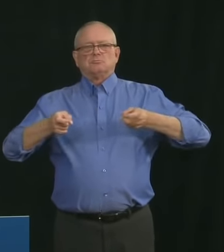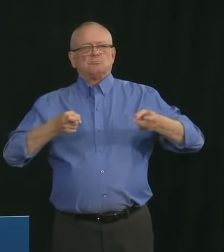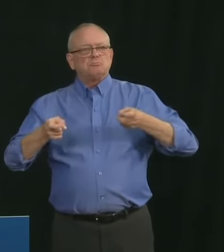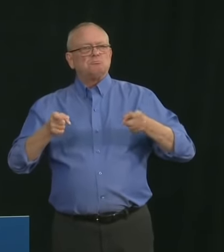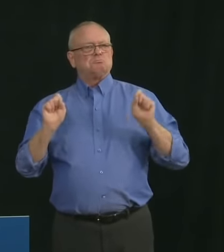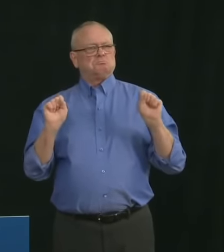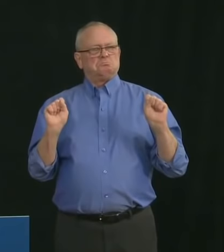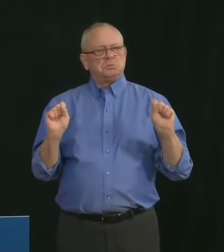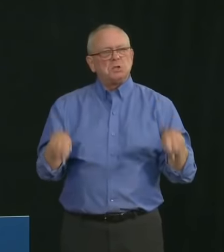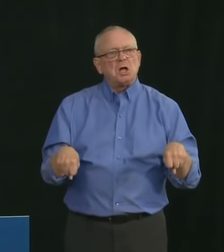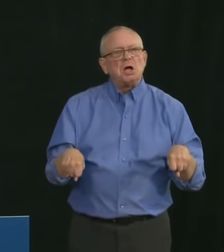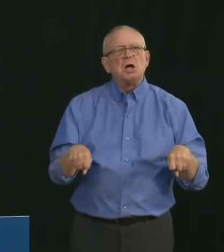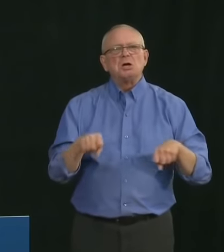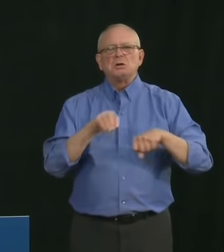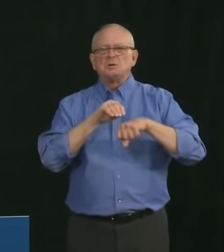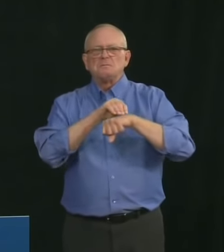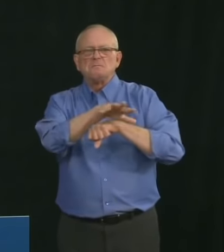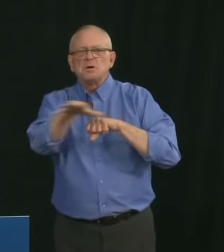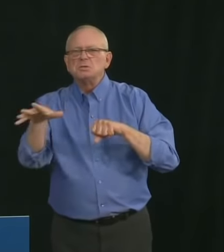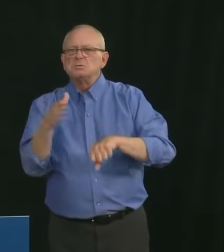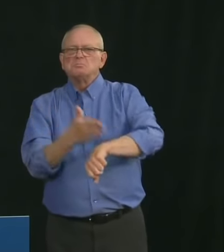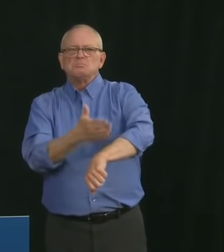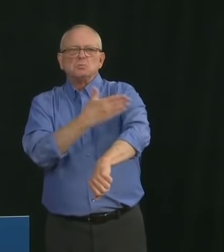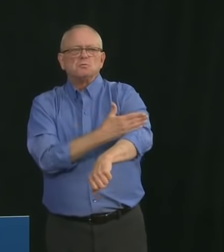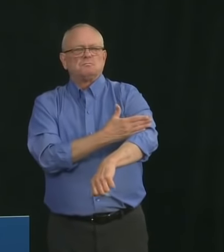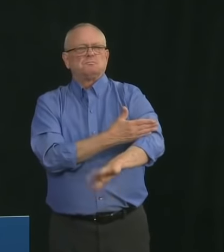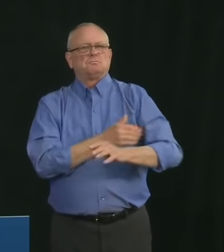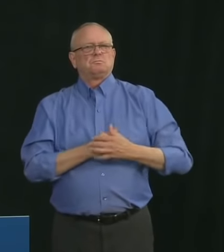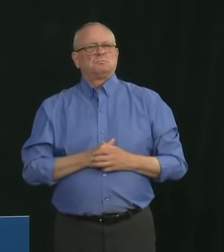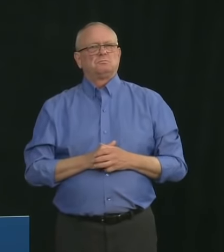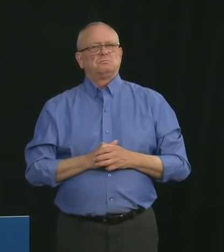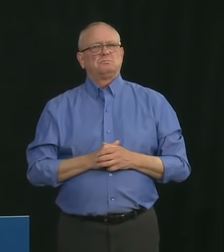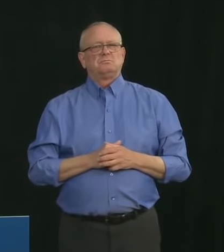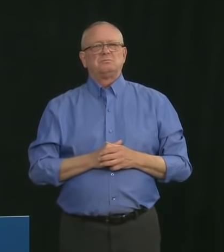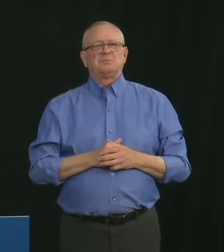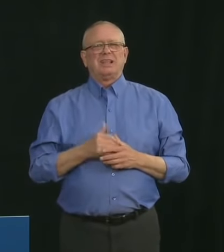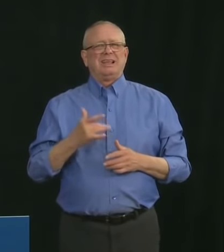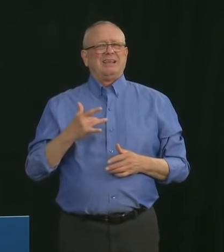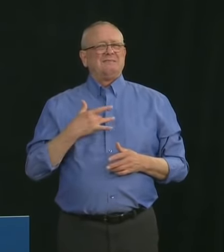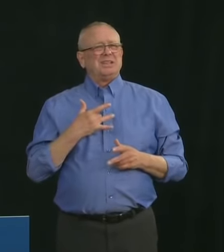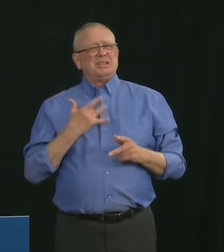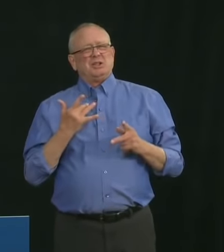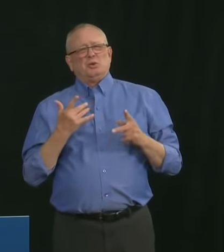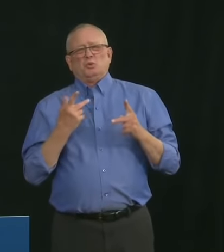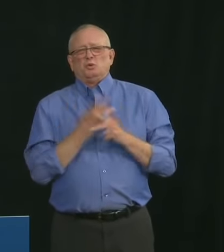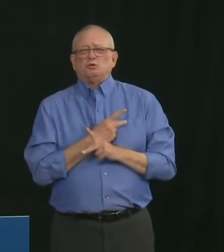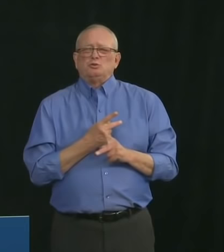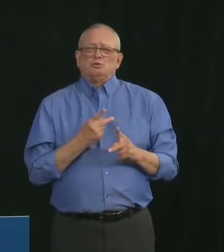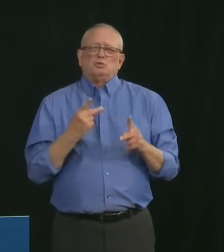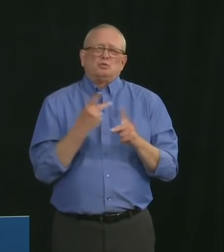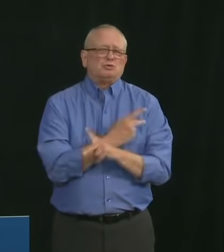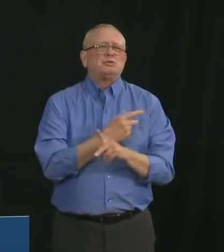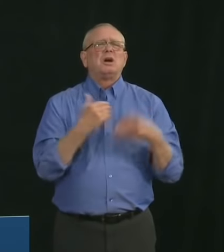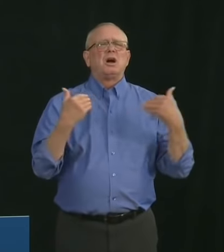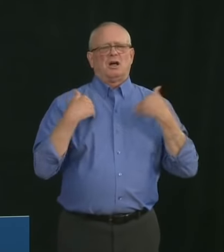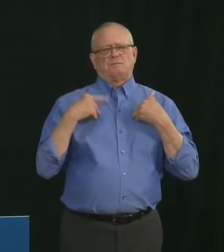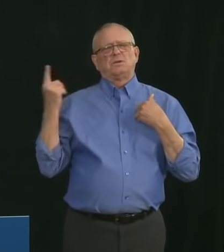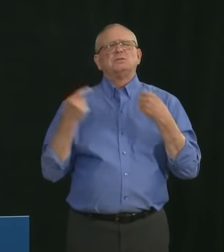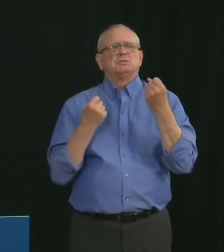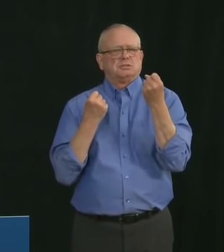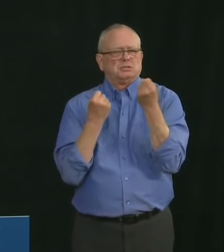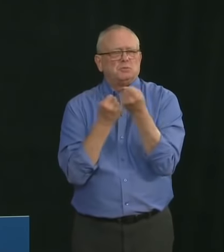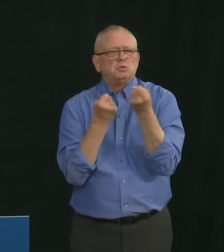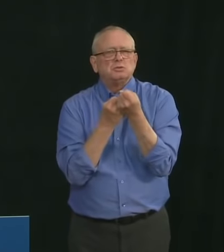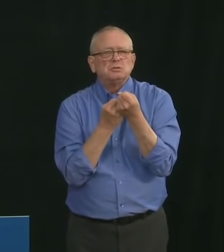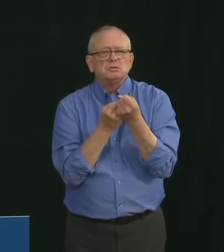Lastly, I want to reiterate that supports are available. One free, simple way to get support is the Alberta Health